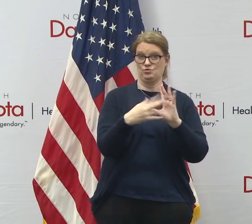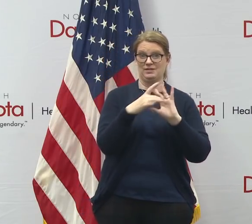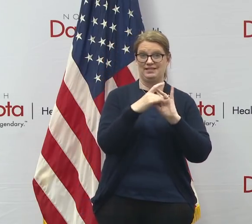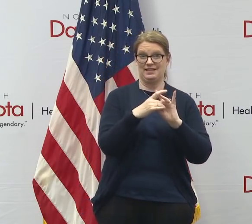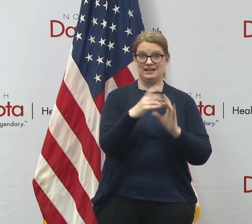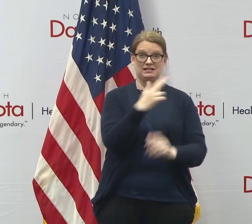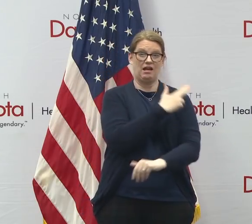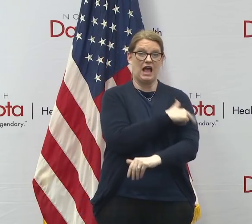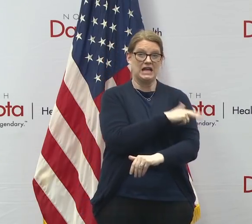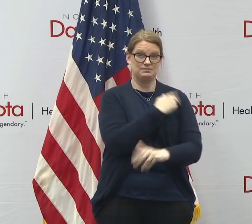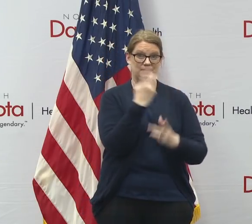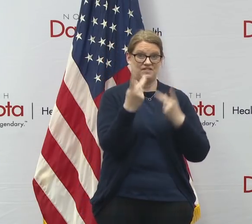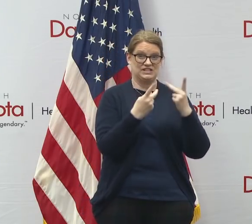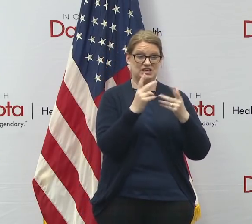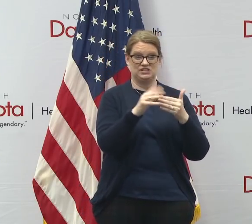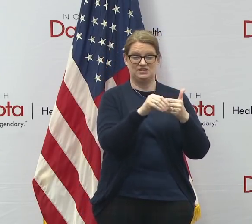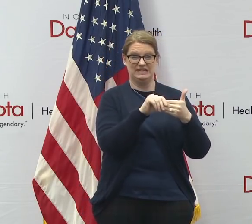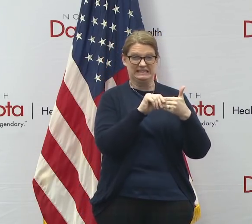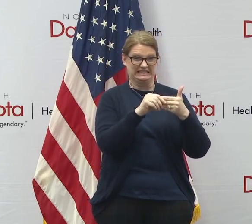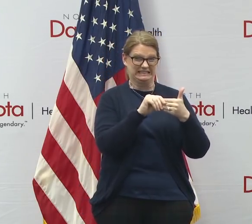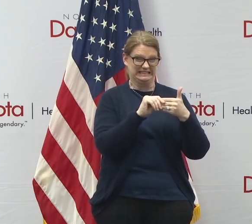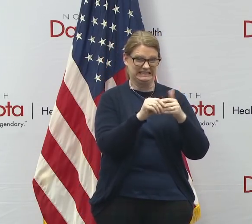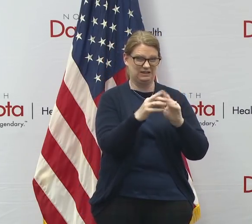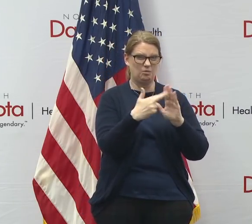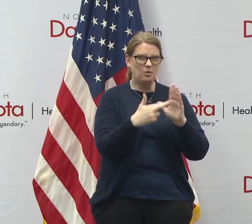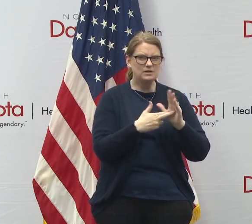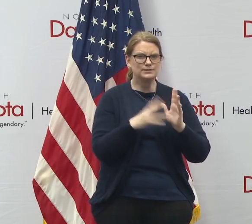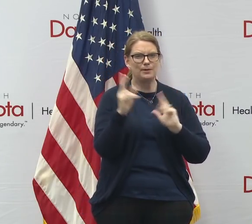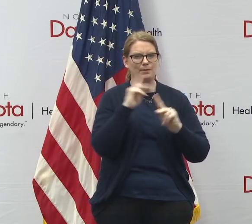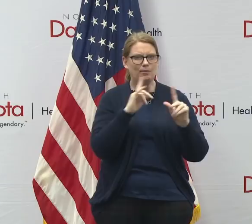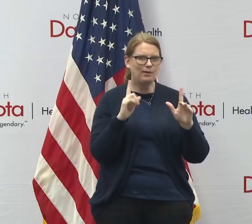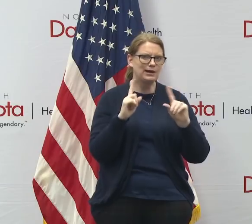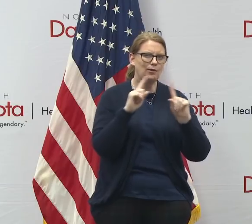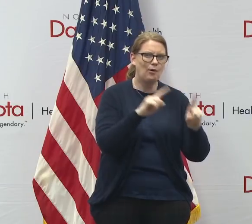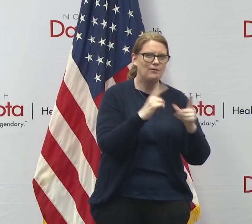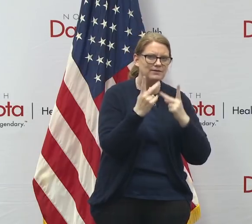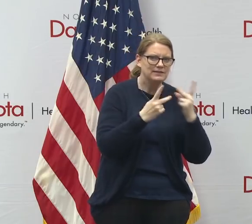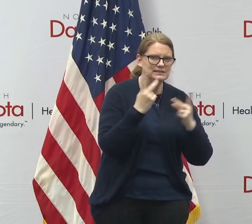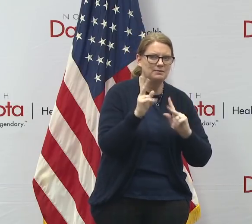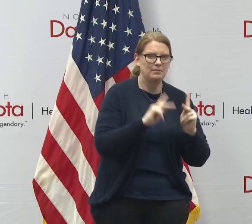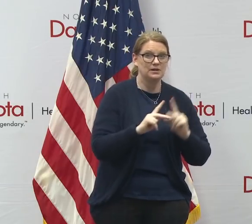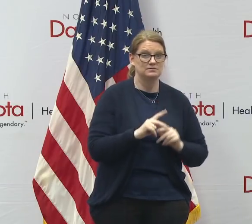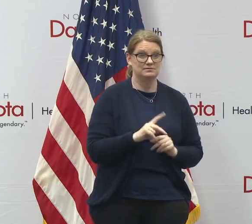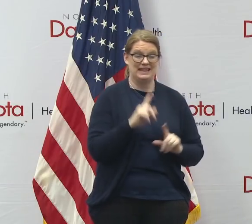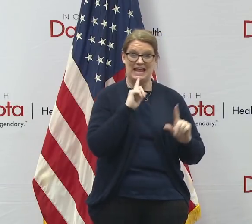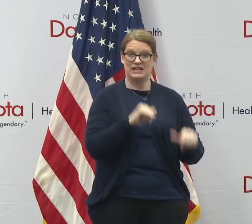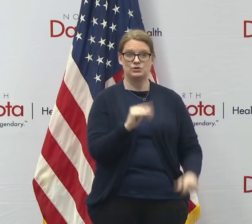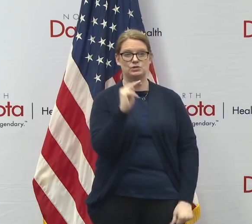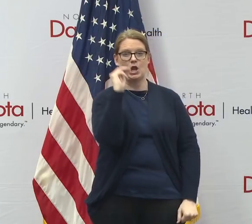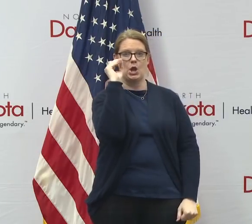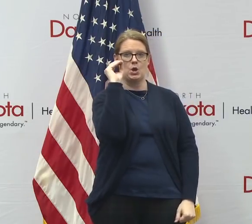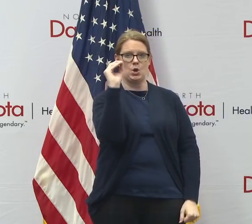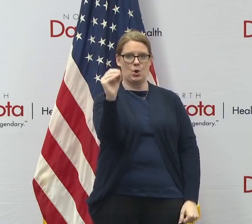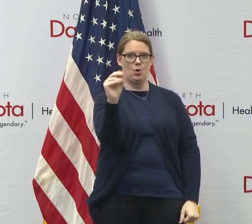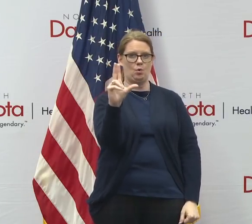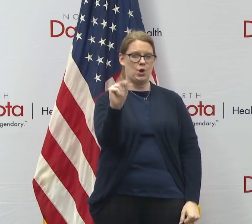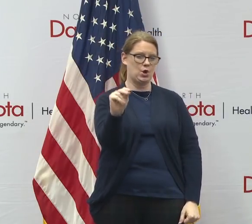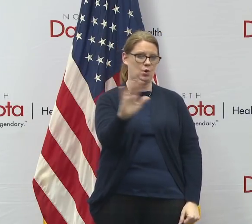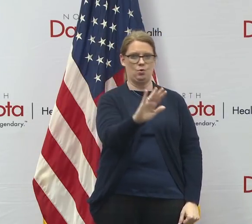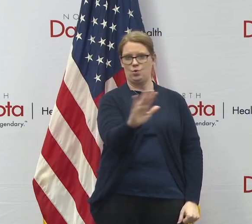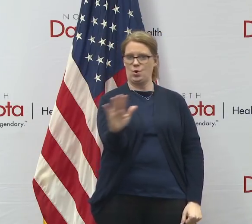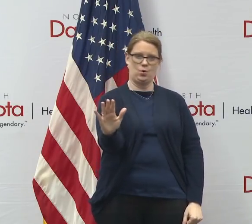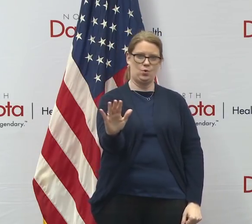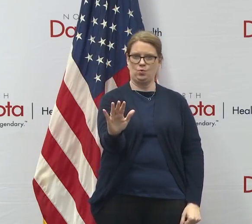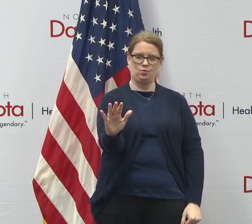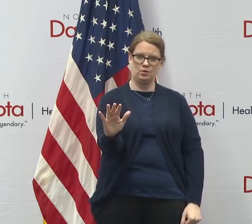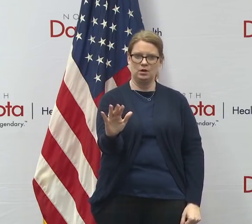to hospital visitation, people wanting to see their loved ones? Answer is no. I mean, we are, the best way we can do